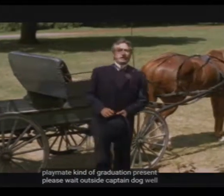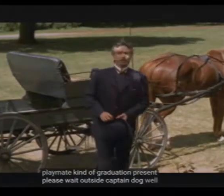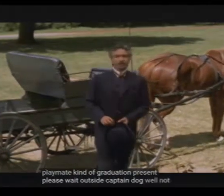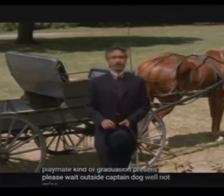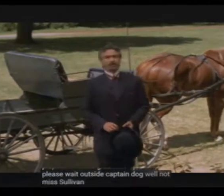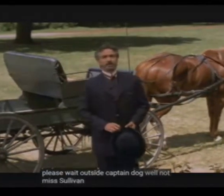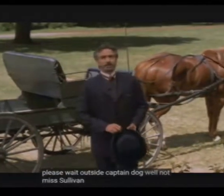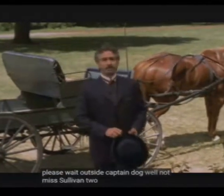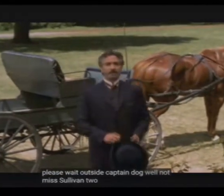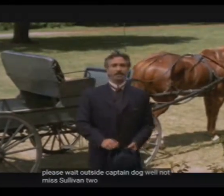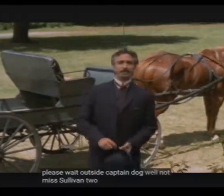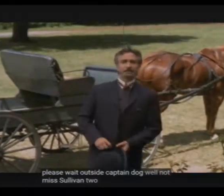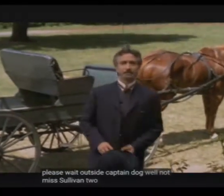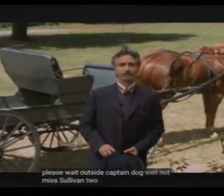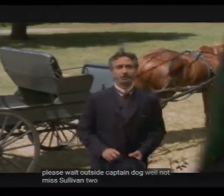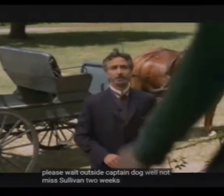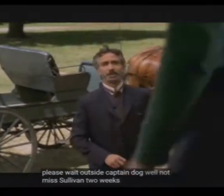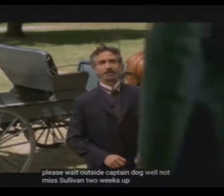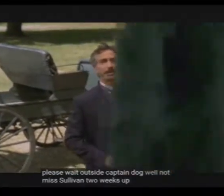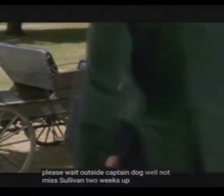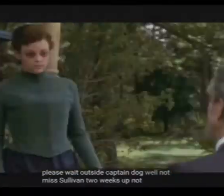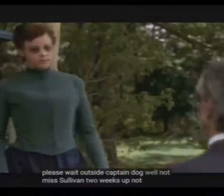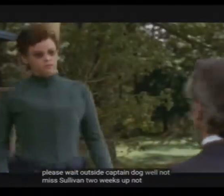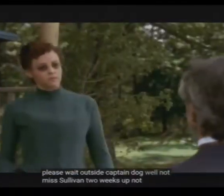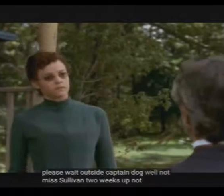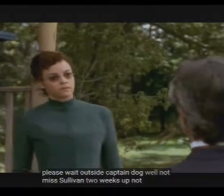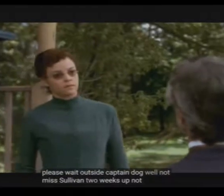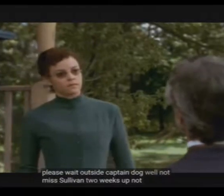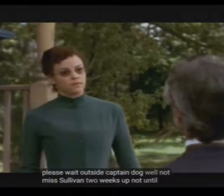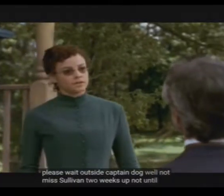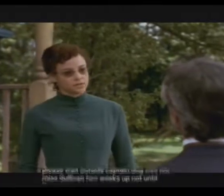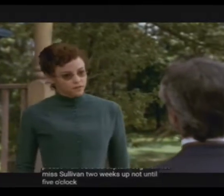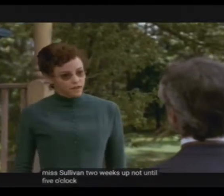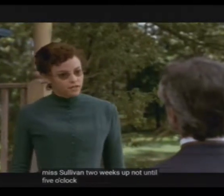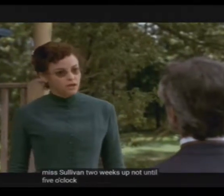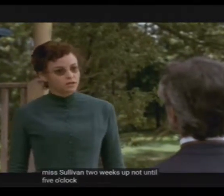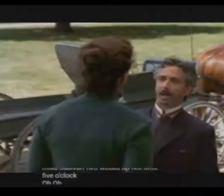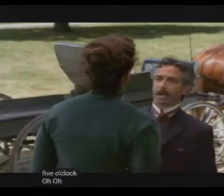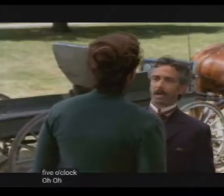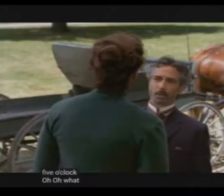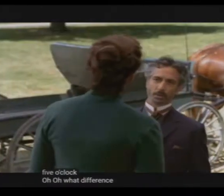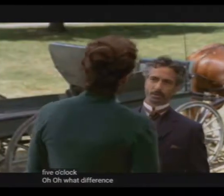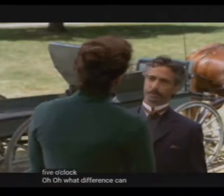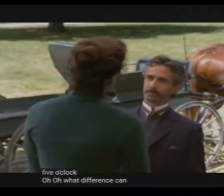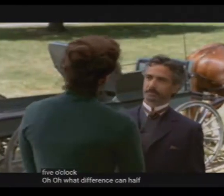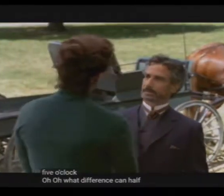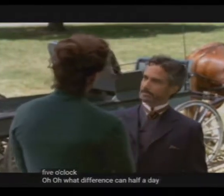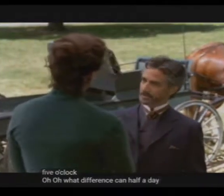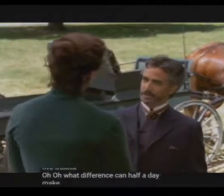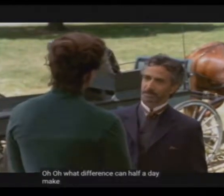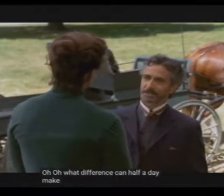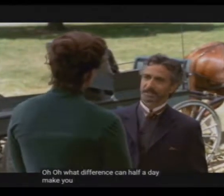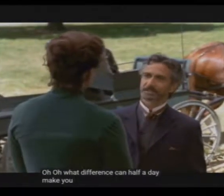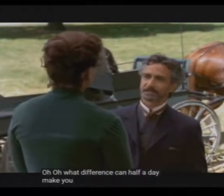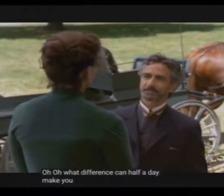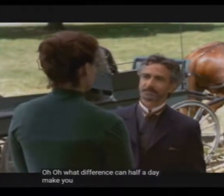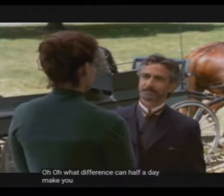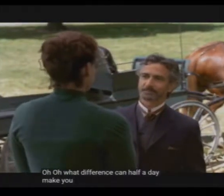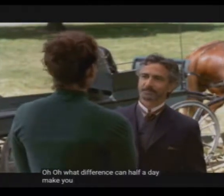Well, Miss Sullivan, 2 weeks are up. Not until 5 o'clock. Oh, what difference can half a day make? You don't